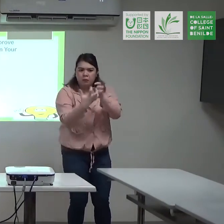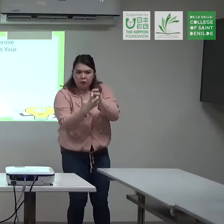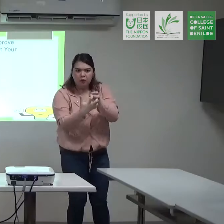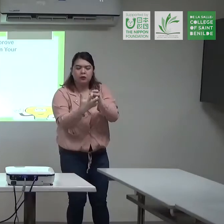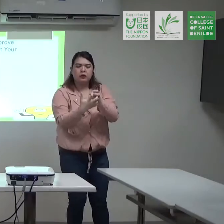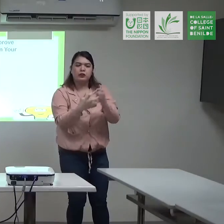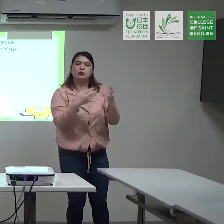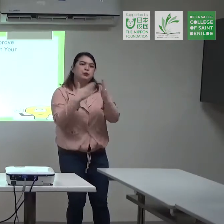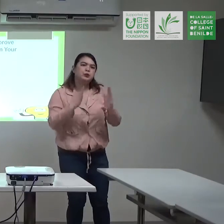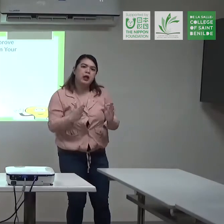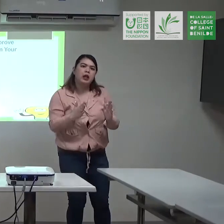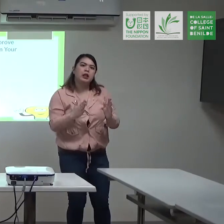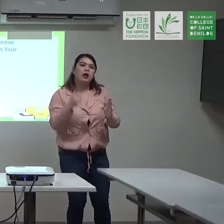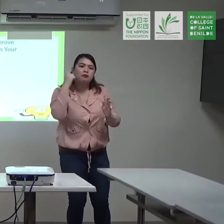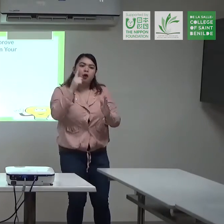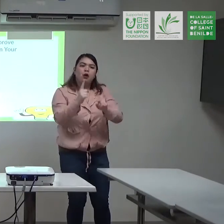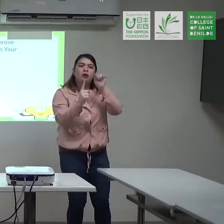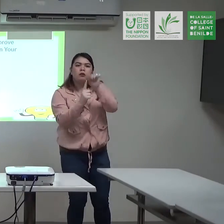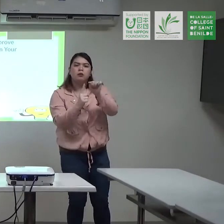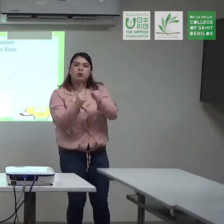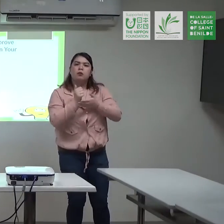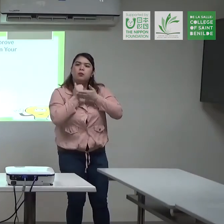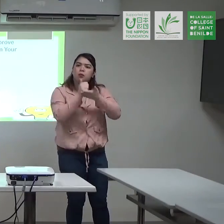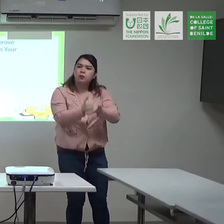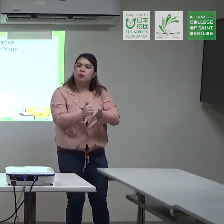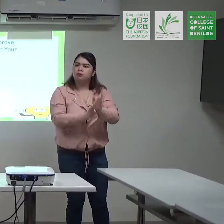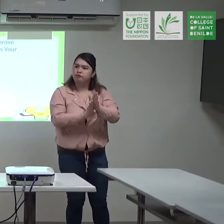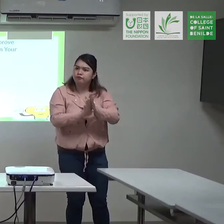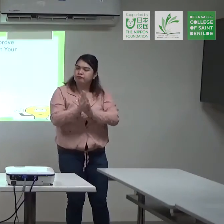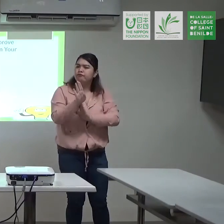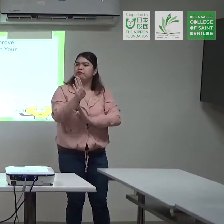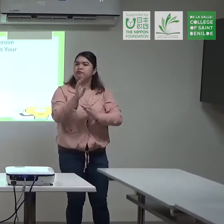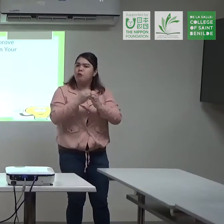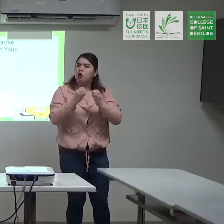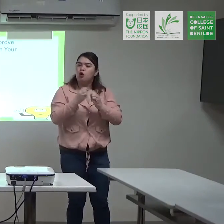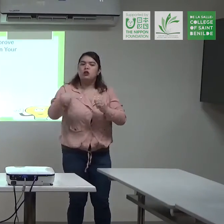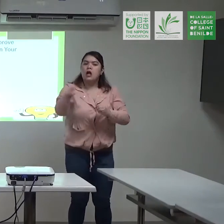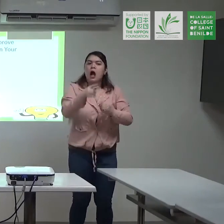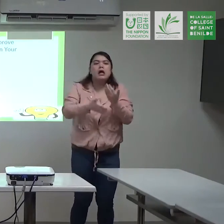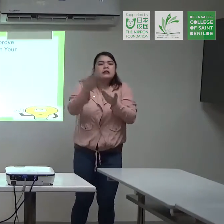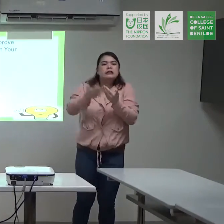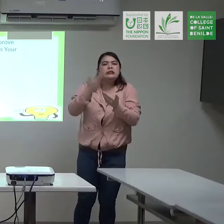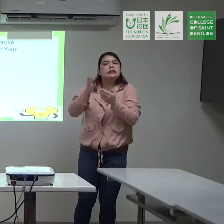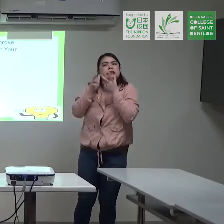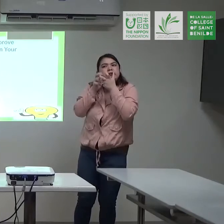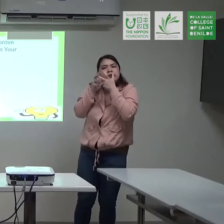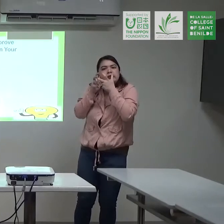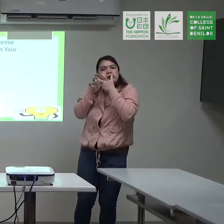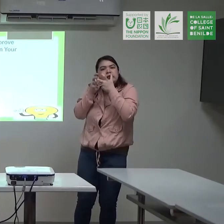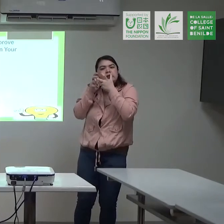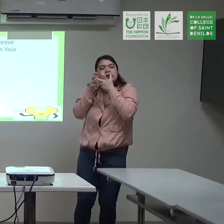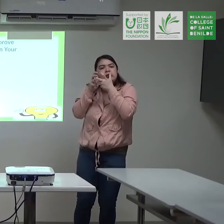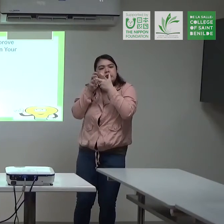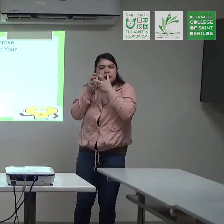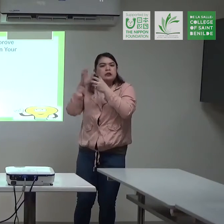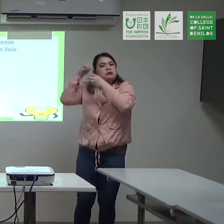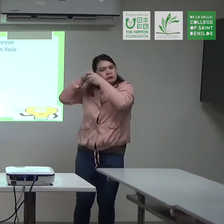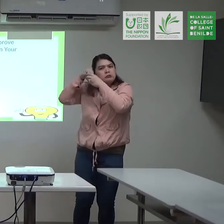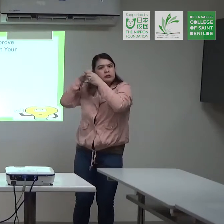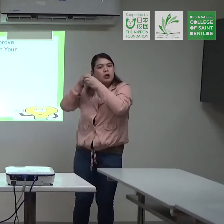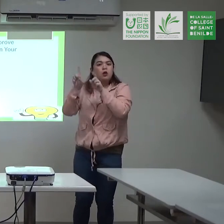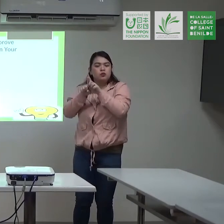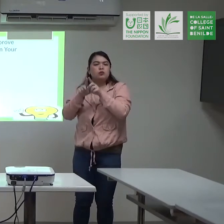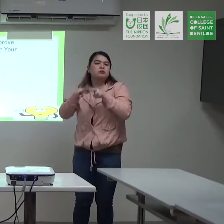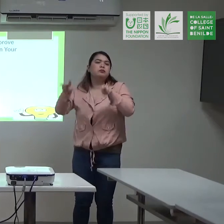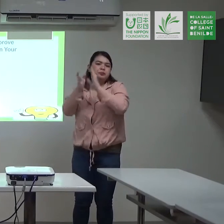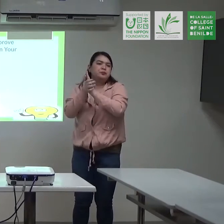of improving their capacities to learn and acquire more knowledge, values,